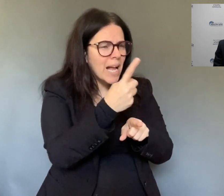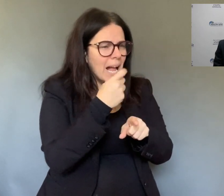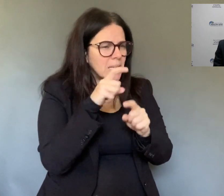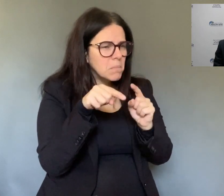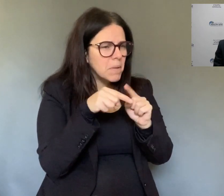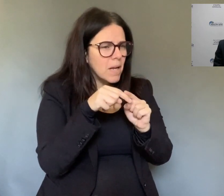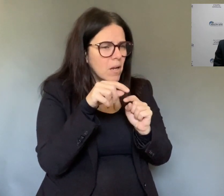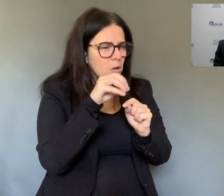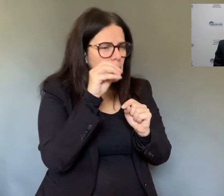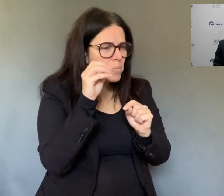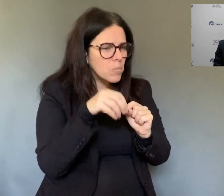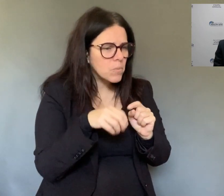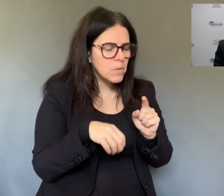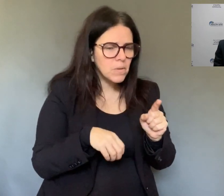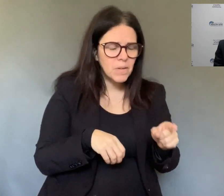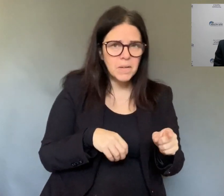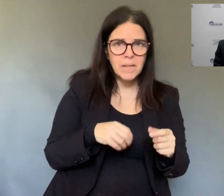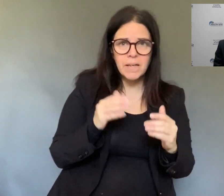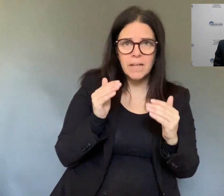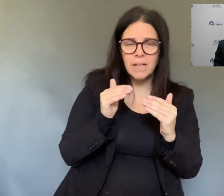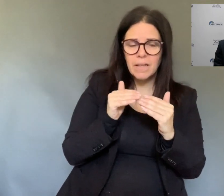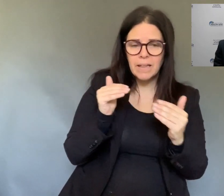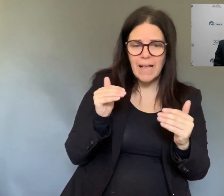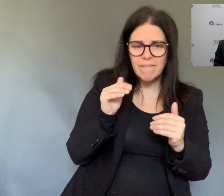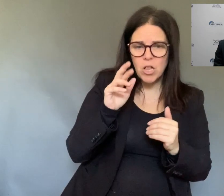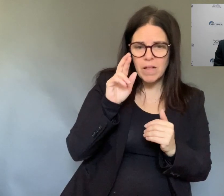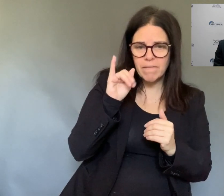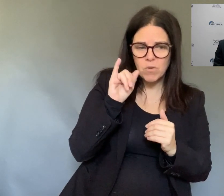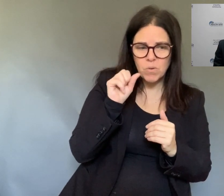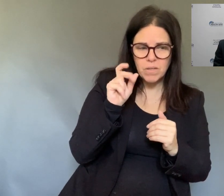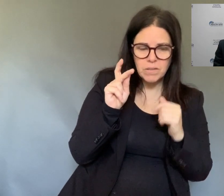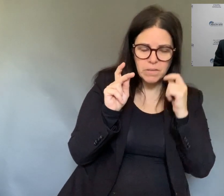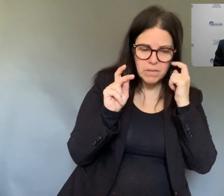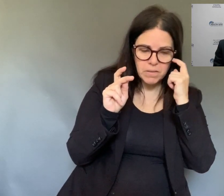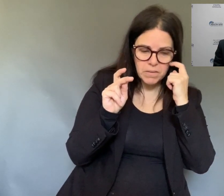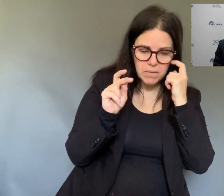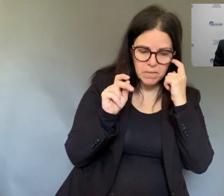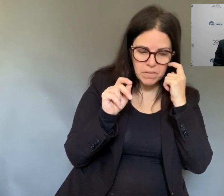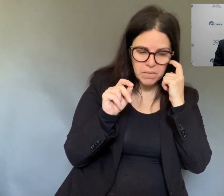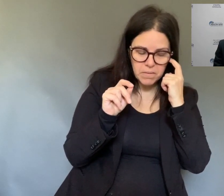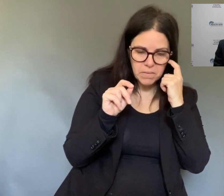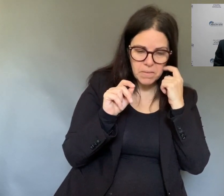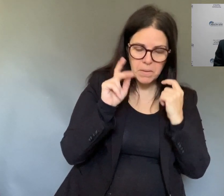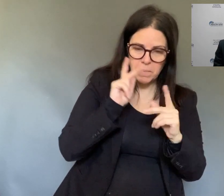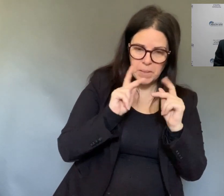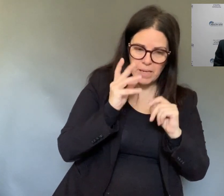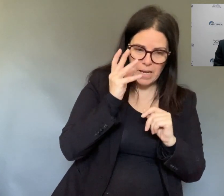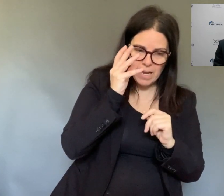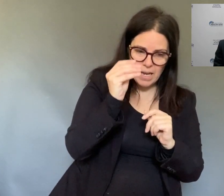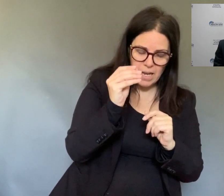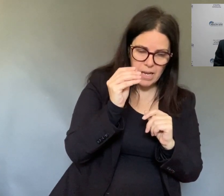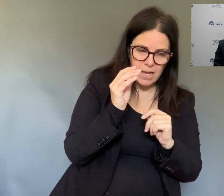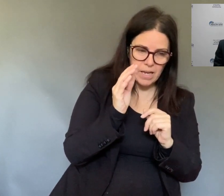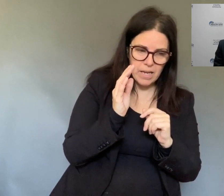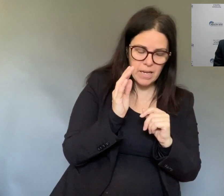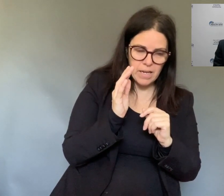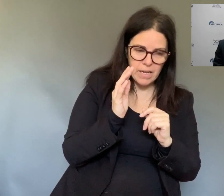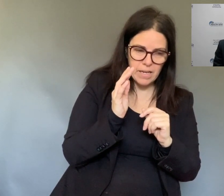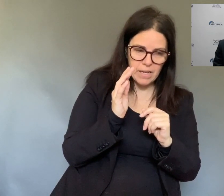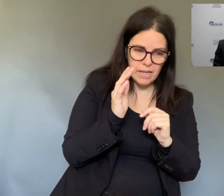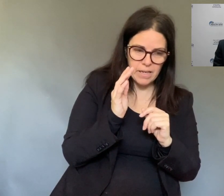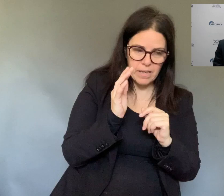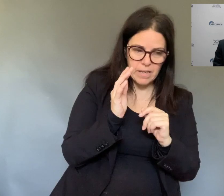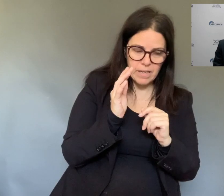the level of risk right now. You're saying, people are going out, they're seeing more people out, they're thinking perhaps this